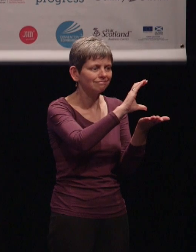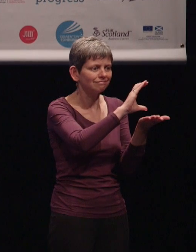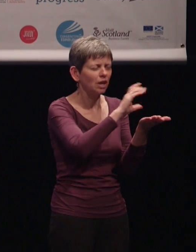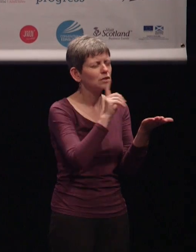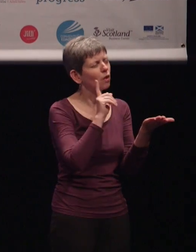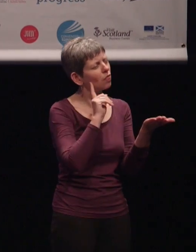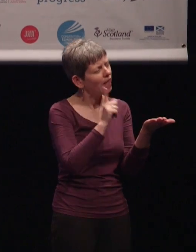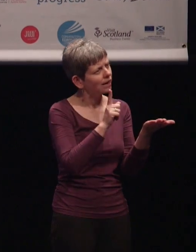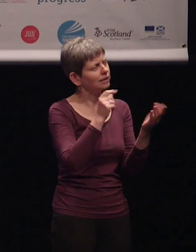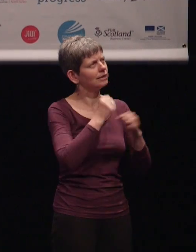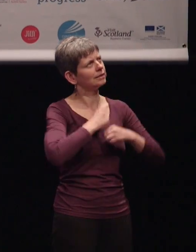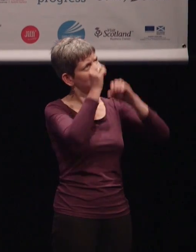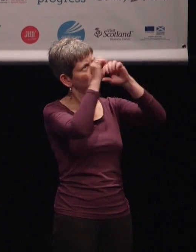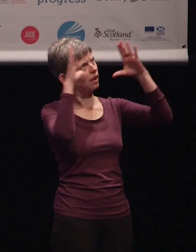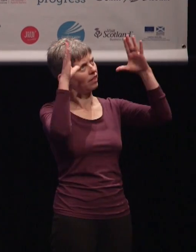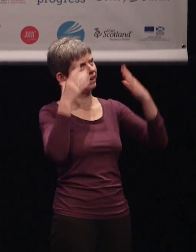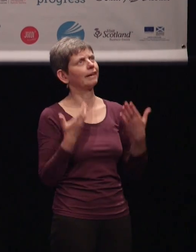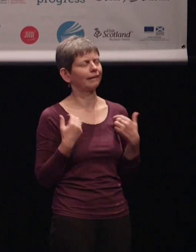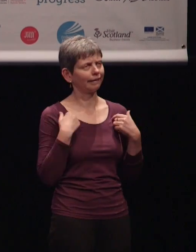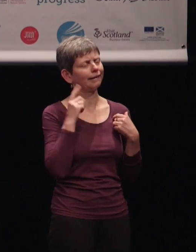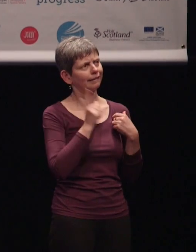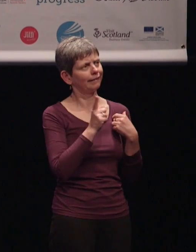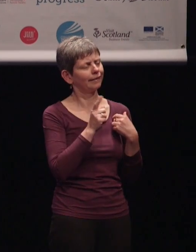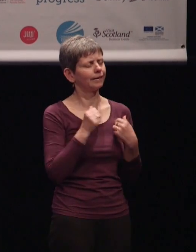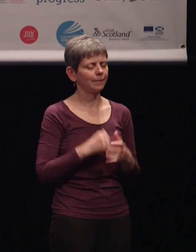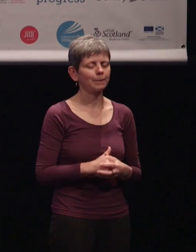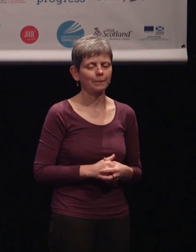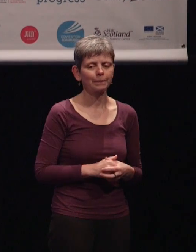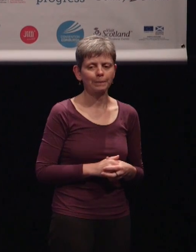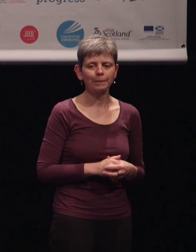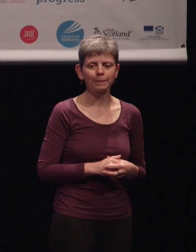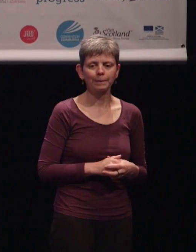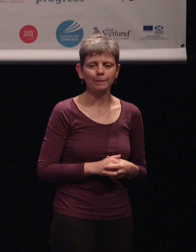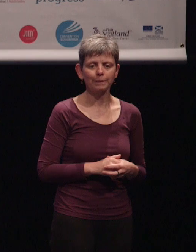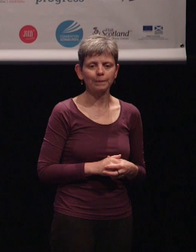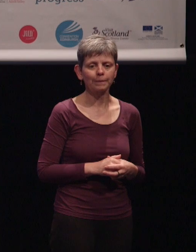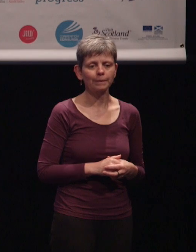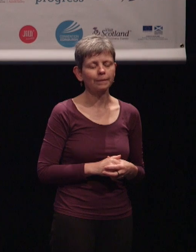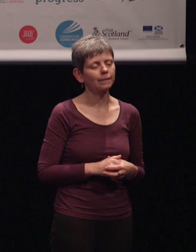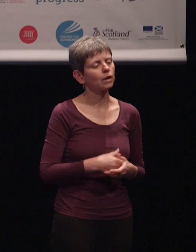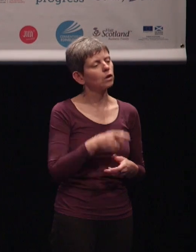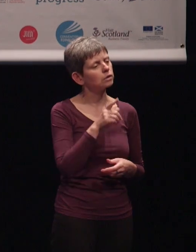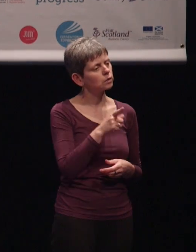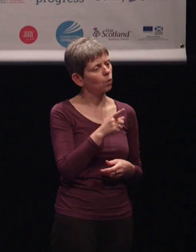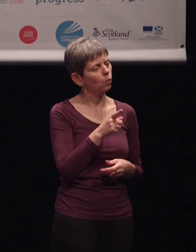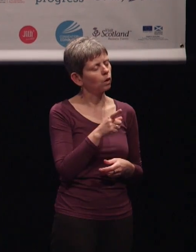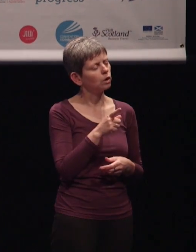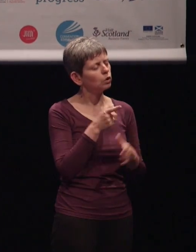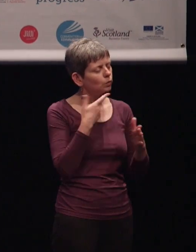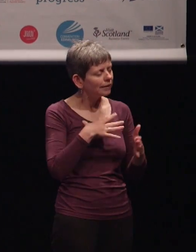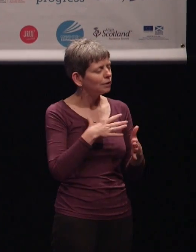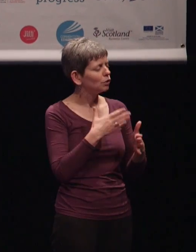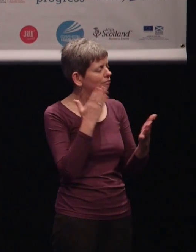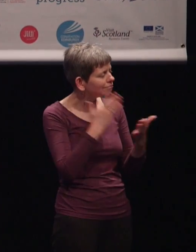tool in my head, when I meet clients with autism. So deliberately working on the